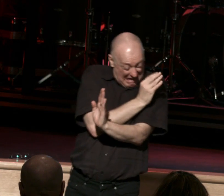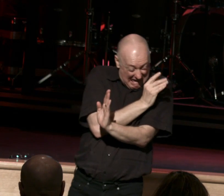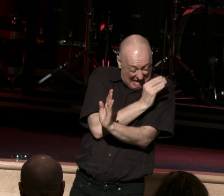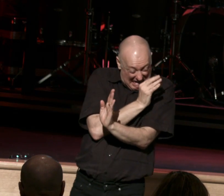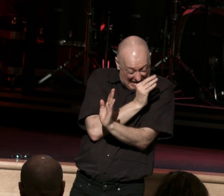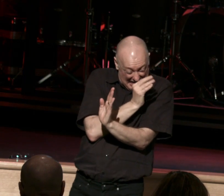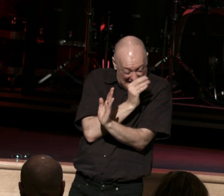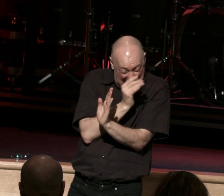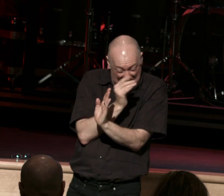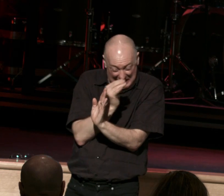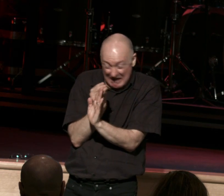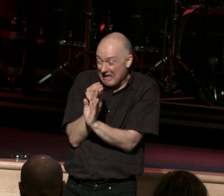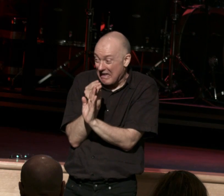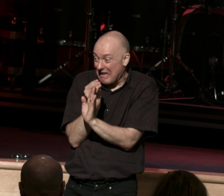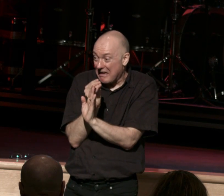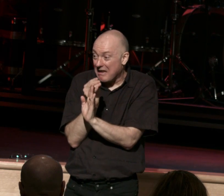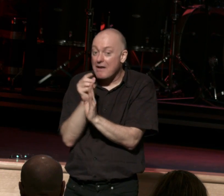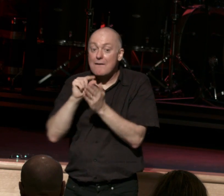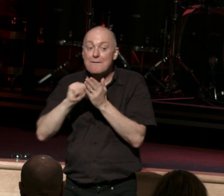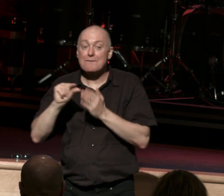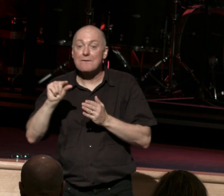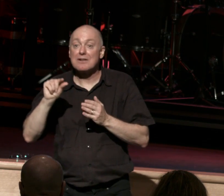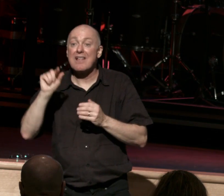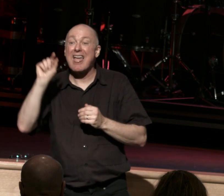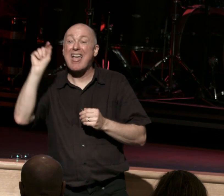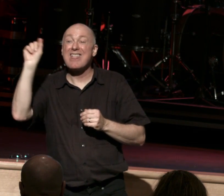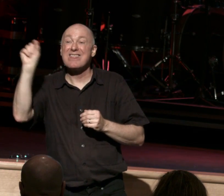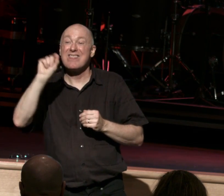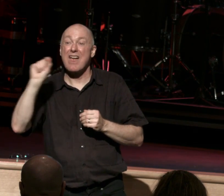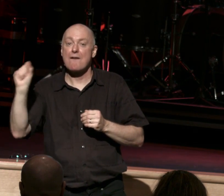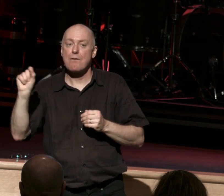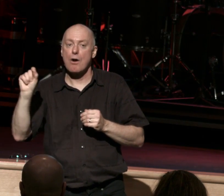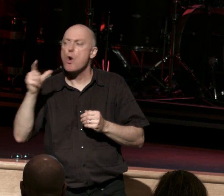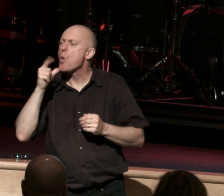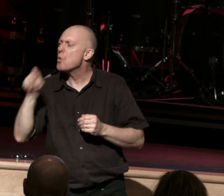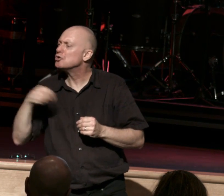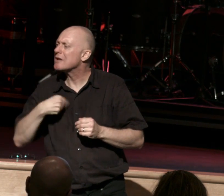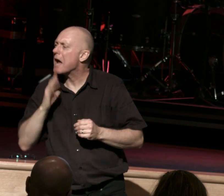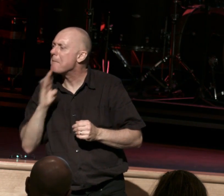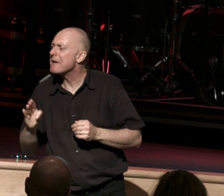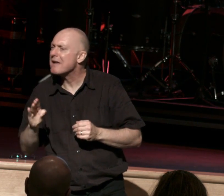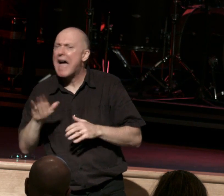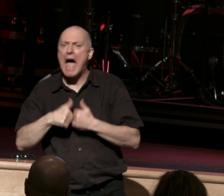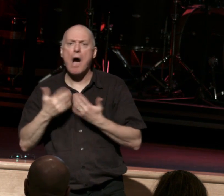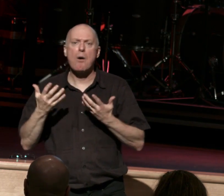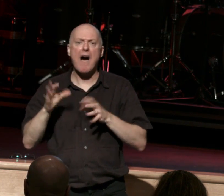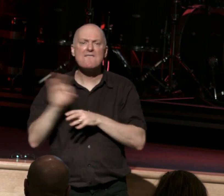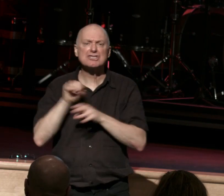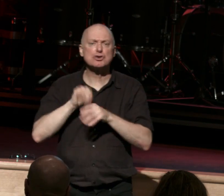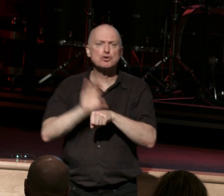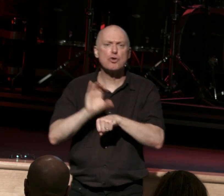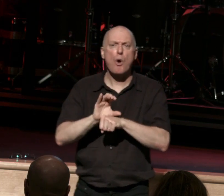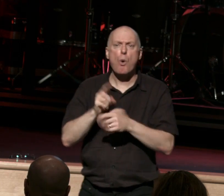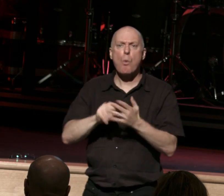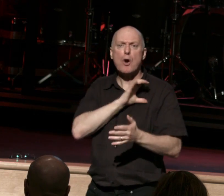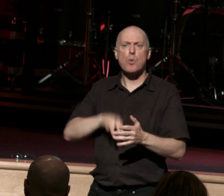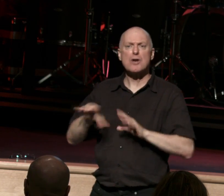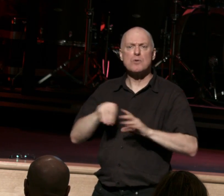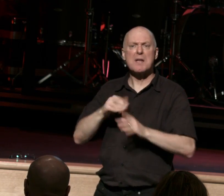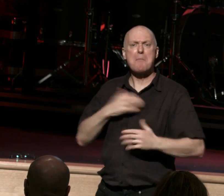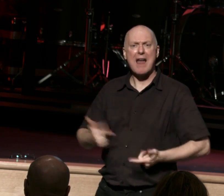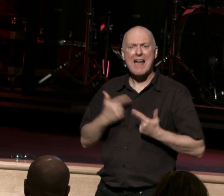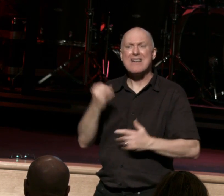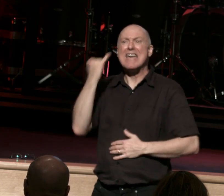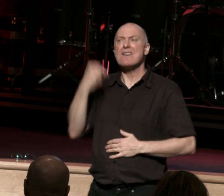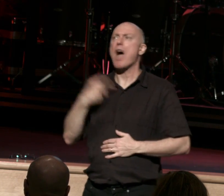doctrine of Hebrews and now starts to unpack it into the practical understanding of who should I be, how should I operate in the church, what should Christ be doing